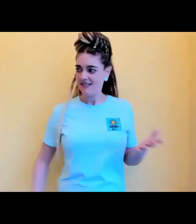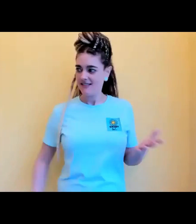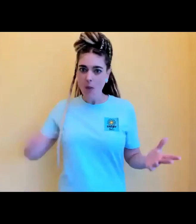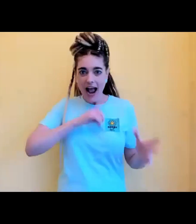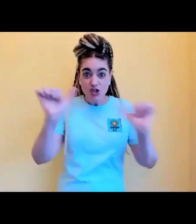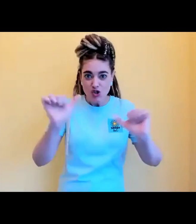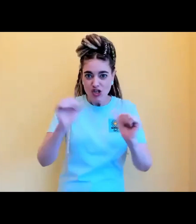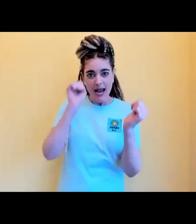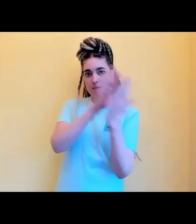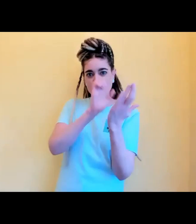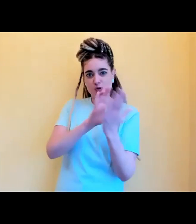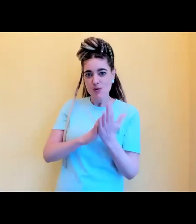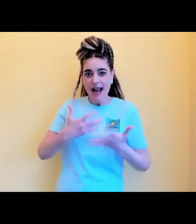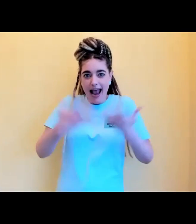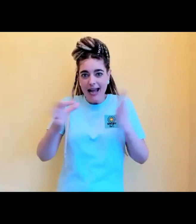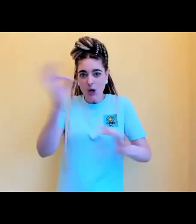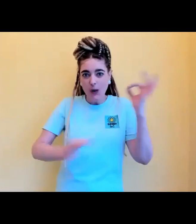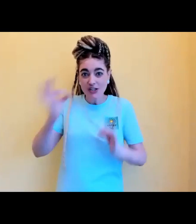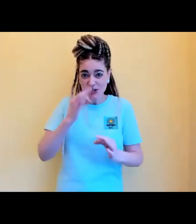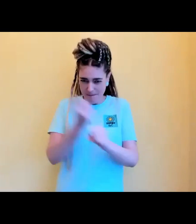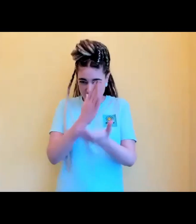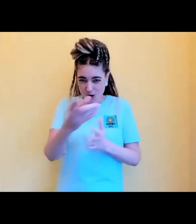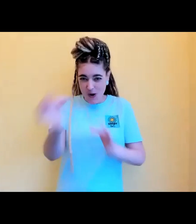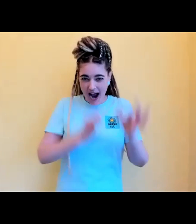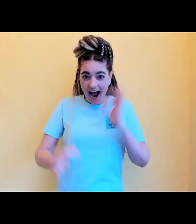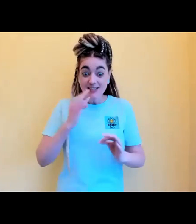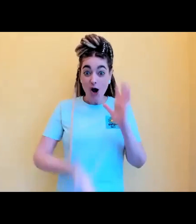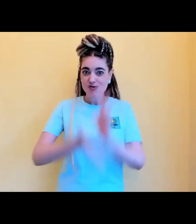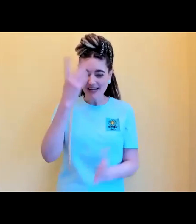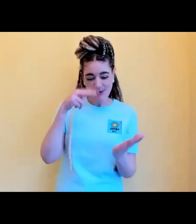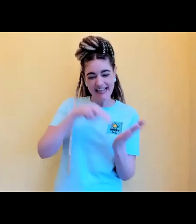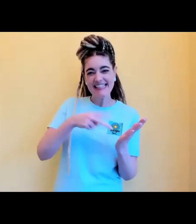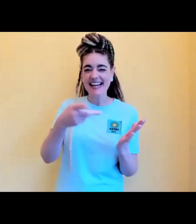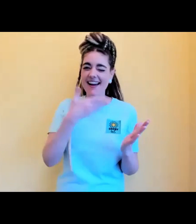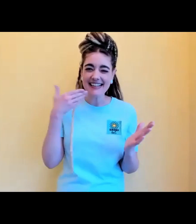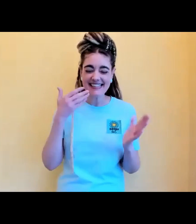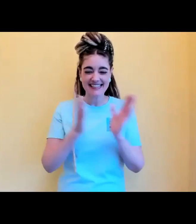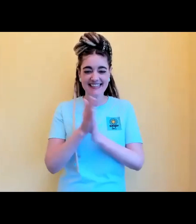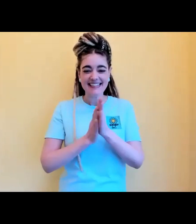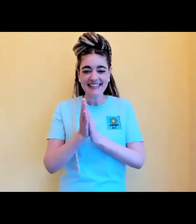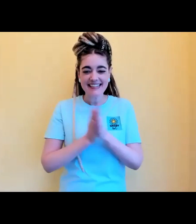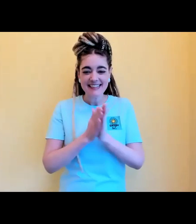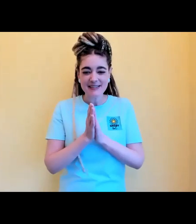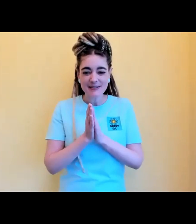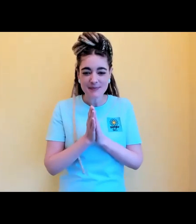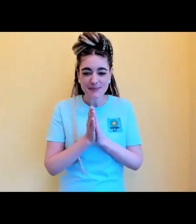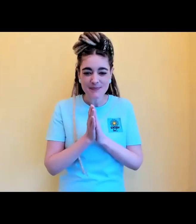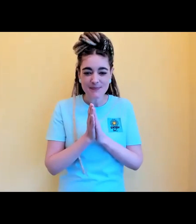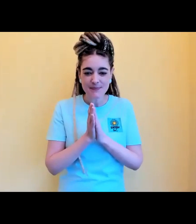you ask, you will be the first people. Definitely get asked. Here we go, straight away. Nice one. So this is from